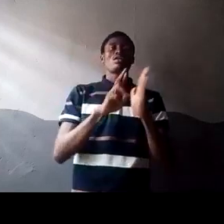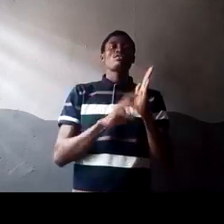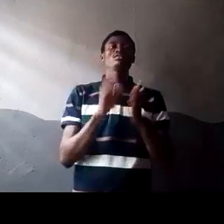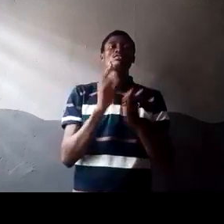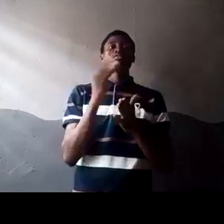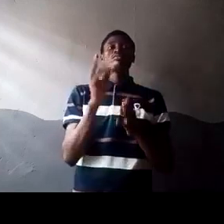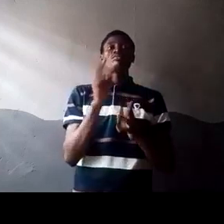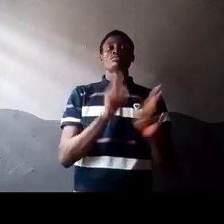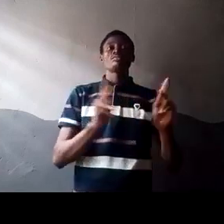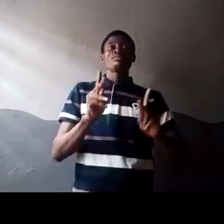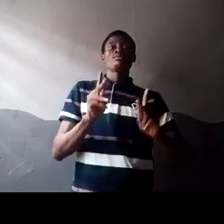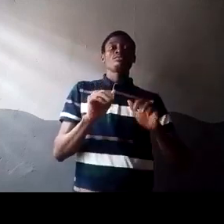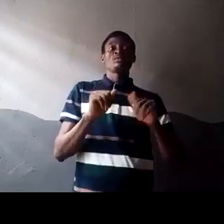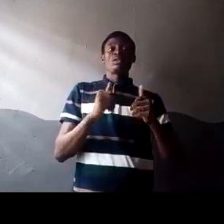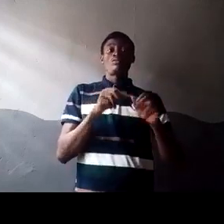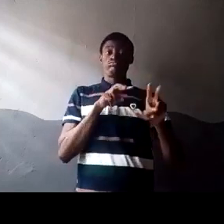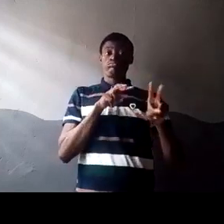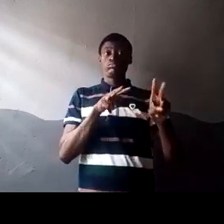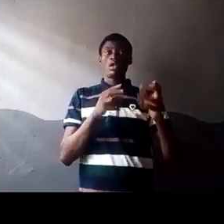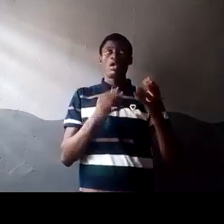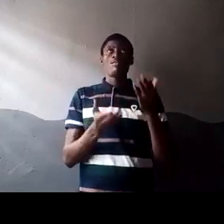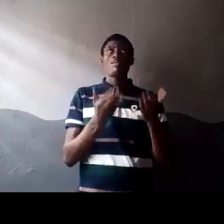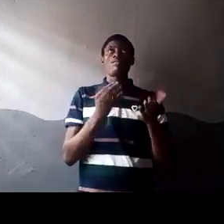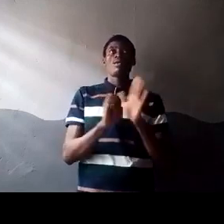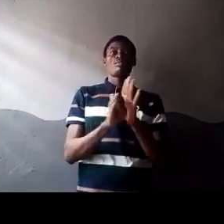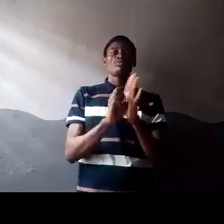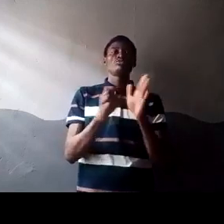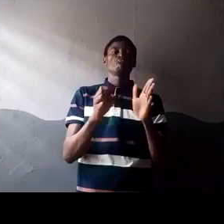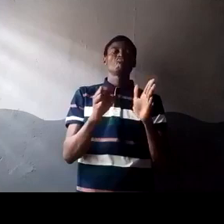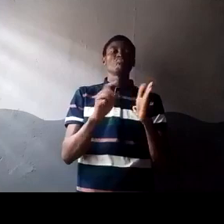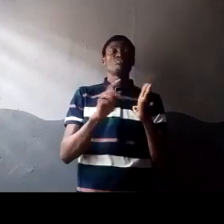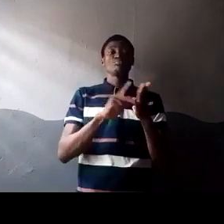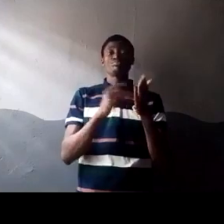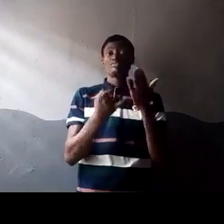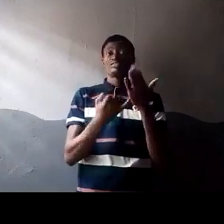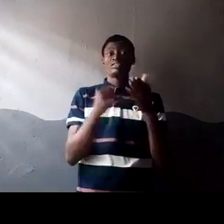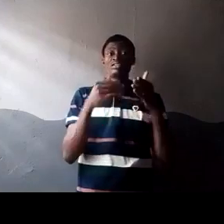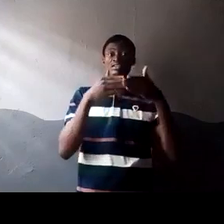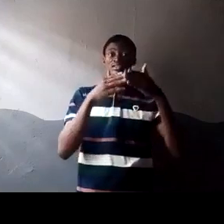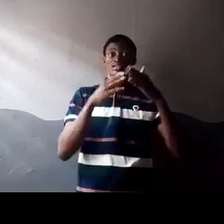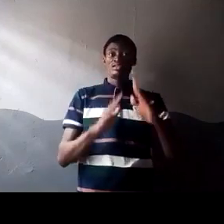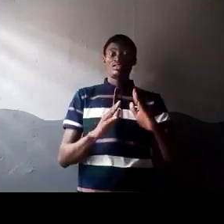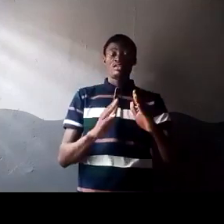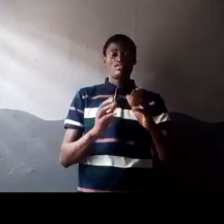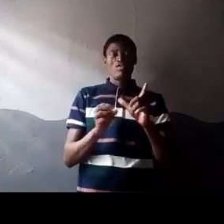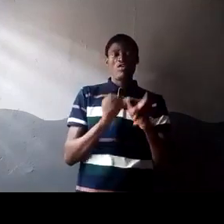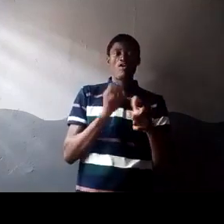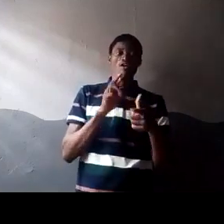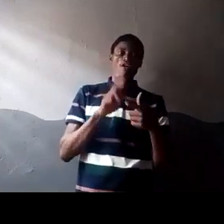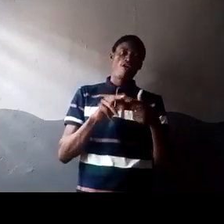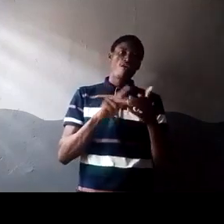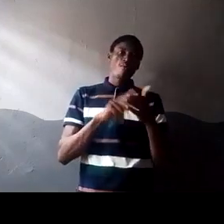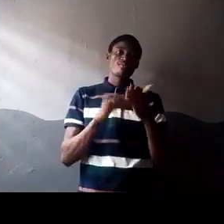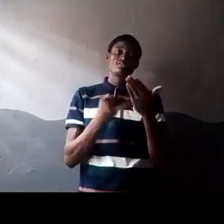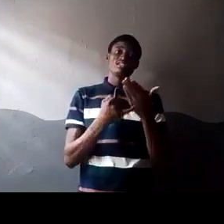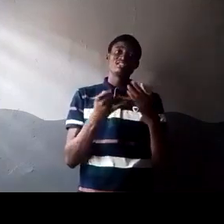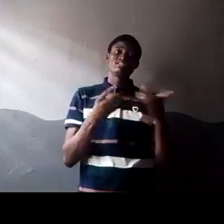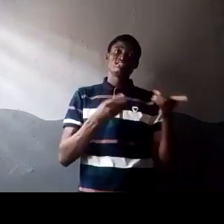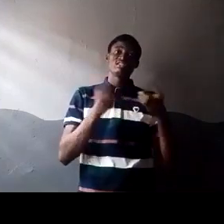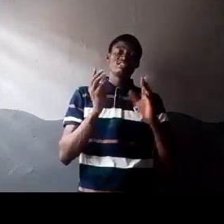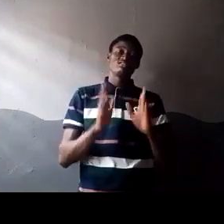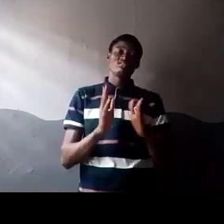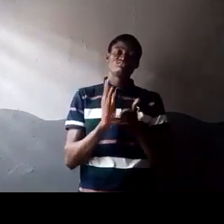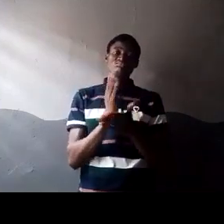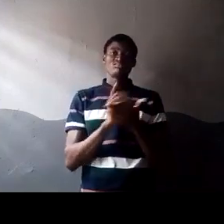might have been a project leader. You might have been a project director somewhere. How did you use